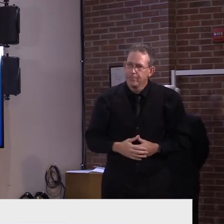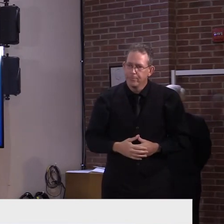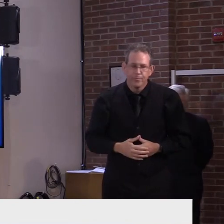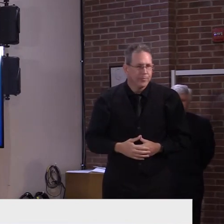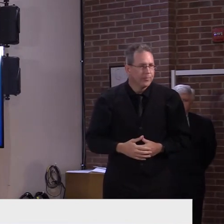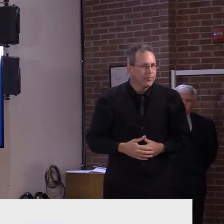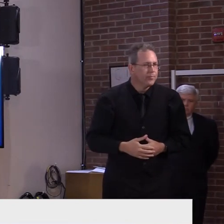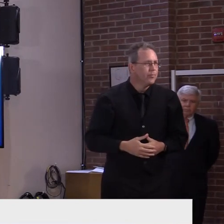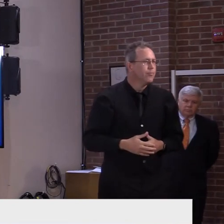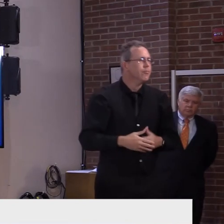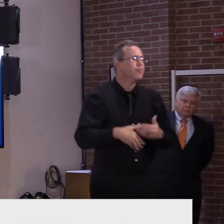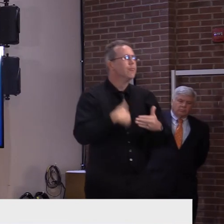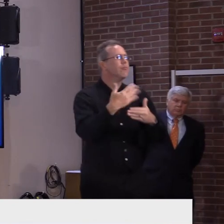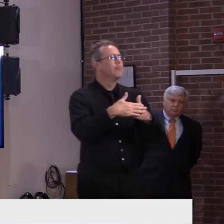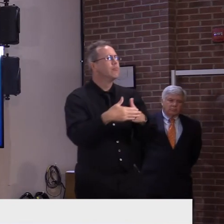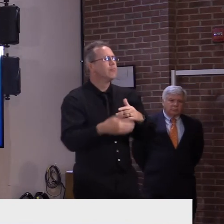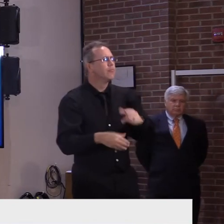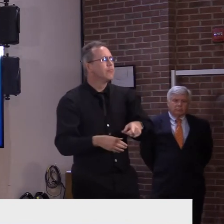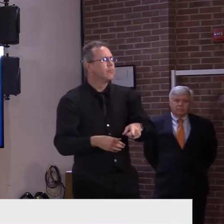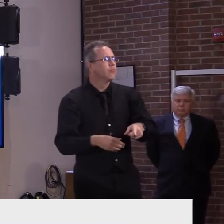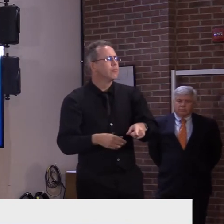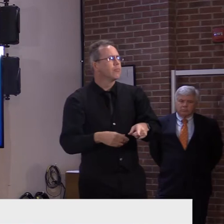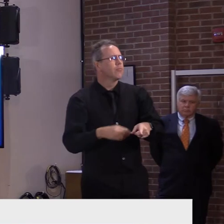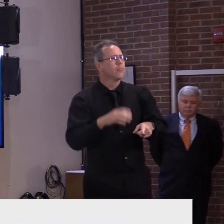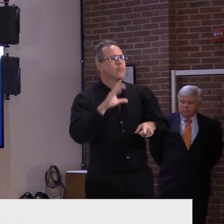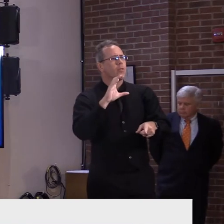Tom Davis, Compass, Vermont.